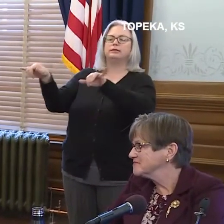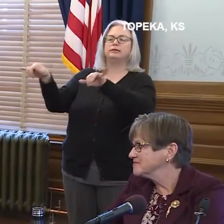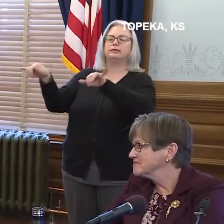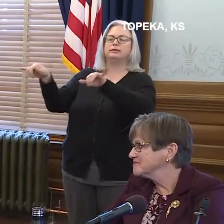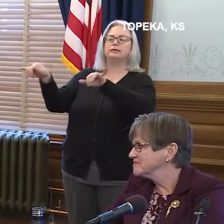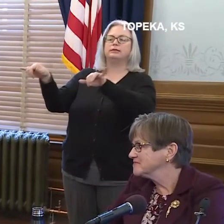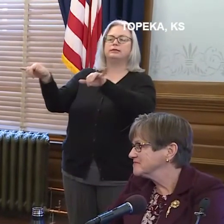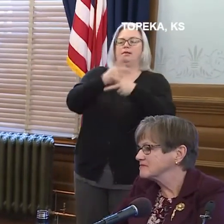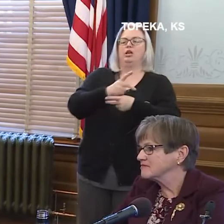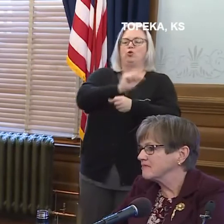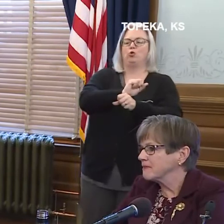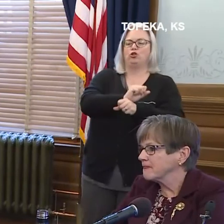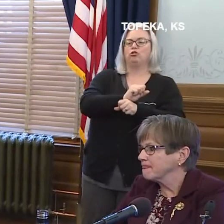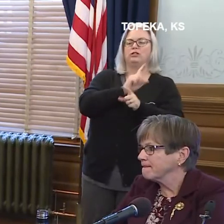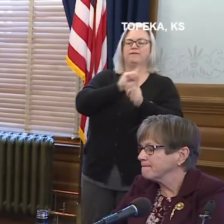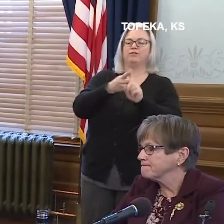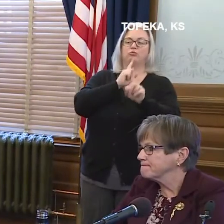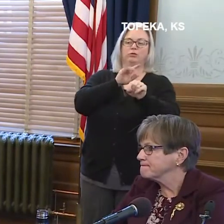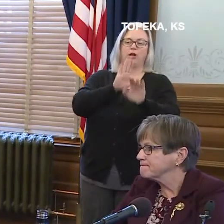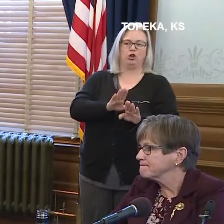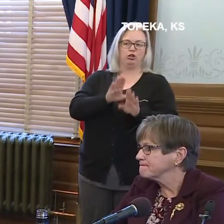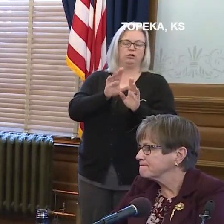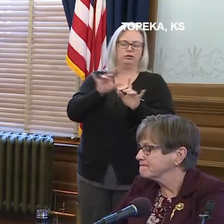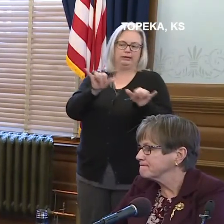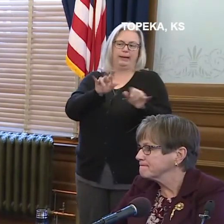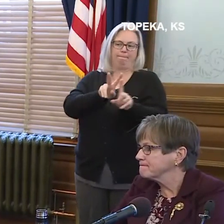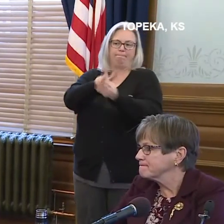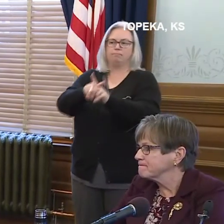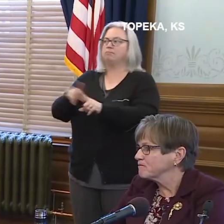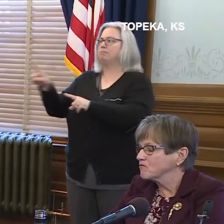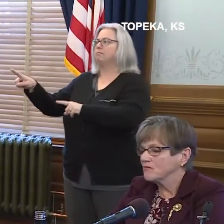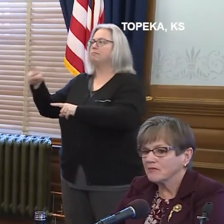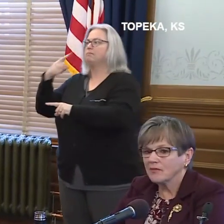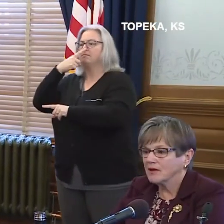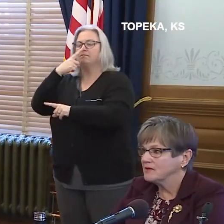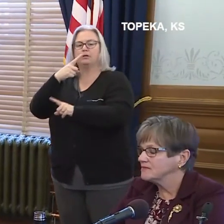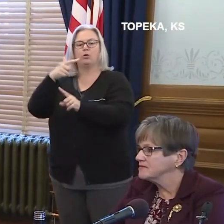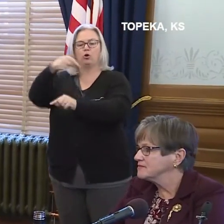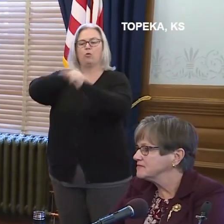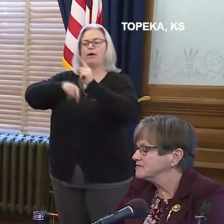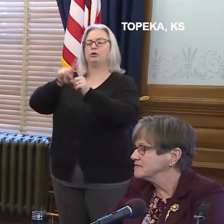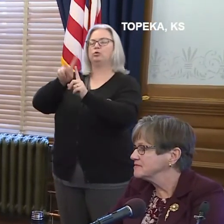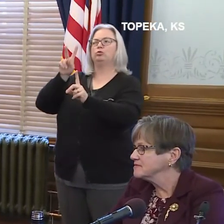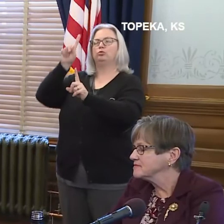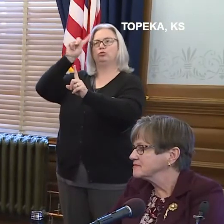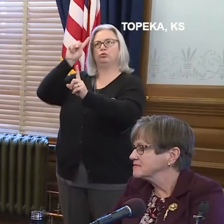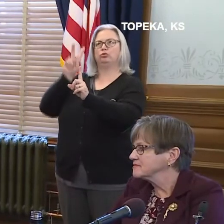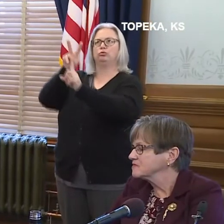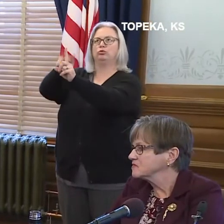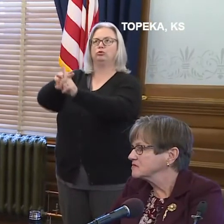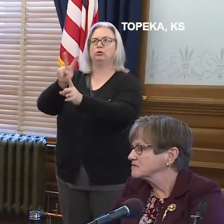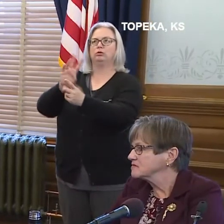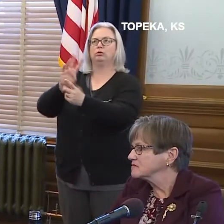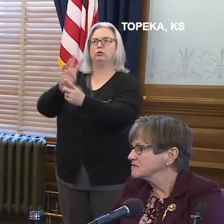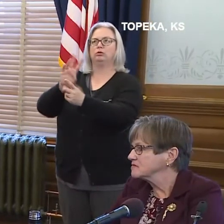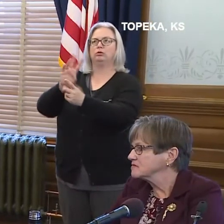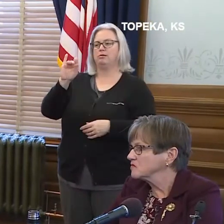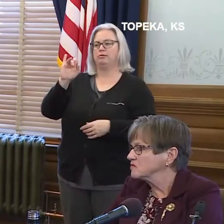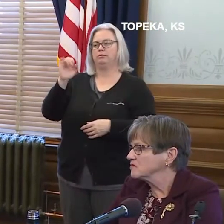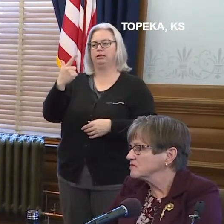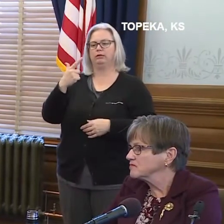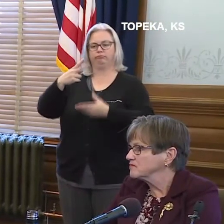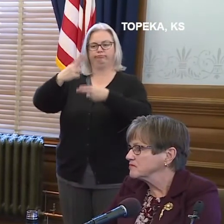It's the same rules apply. Could you both step into the Lansing prison for a second? Excuse me. And talk about the